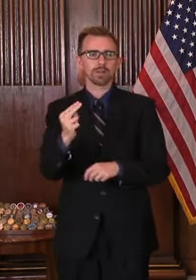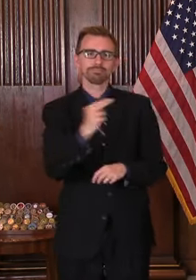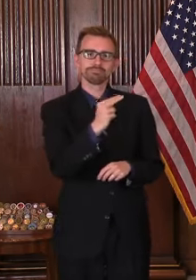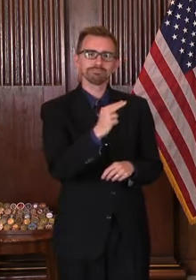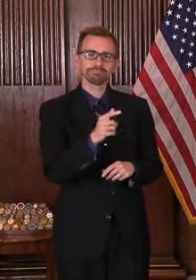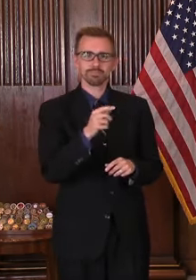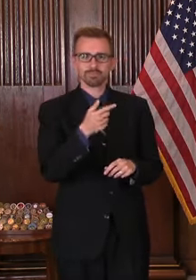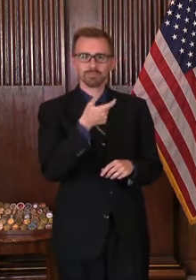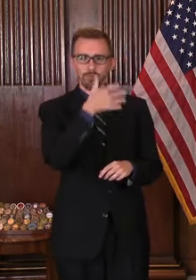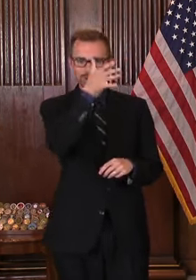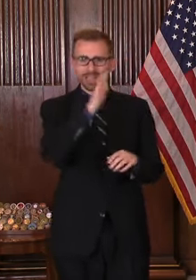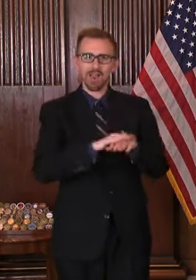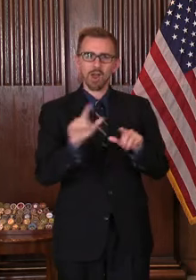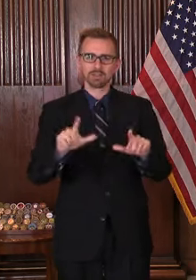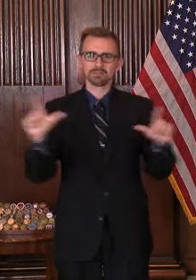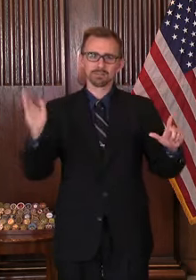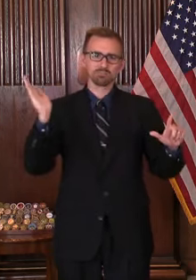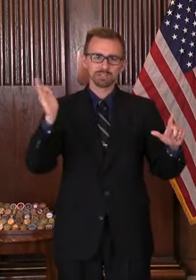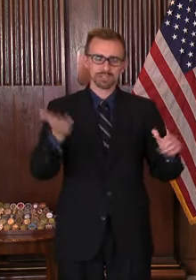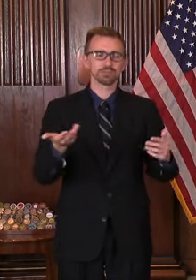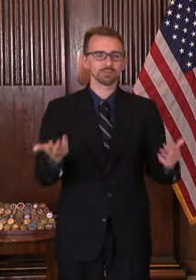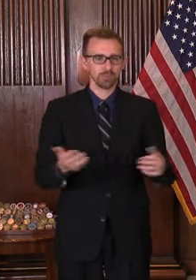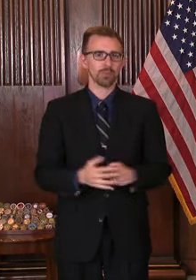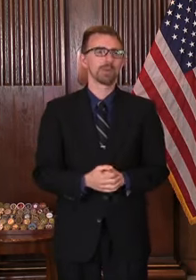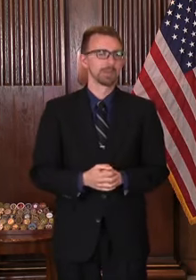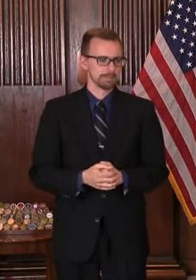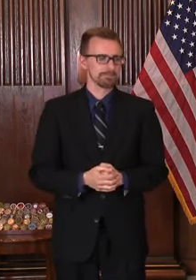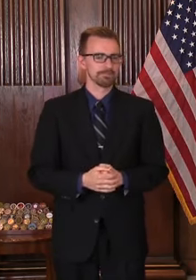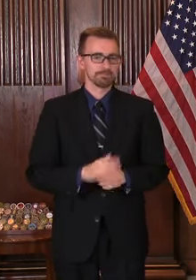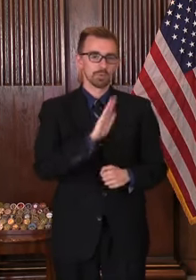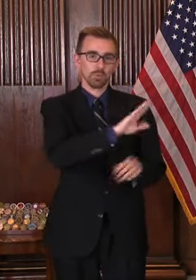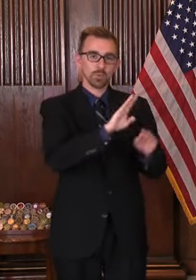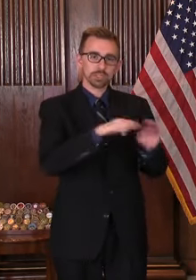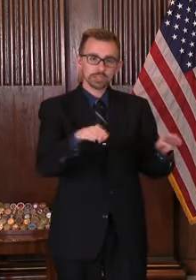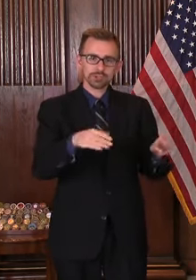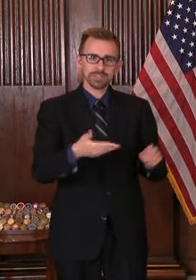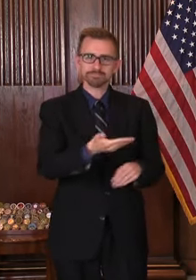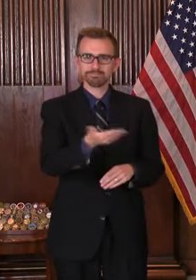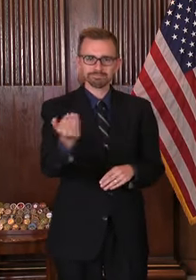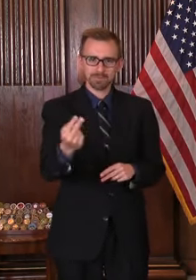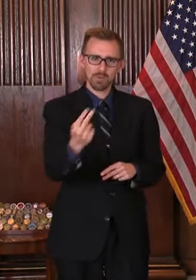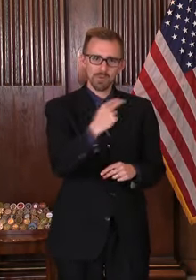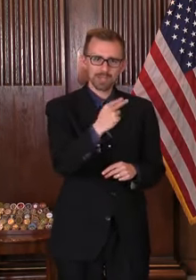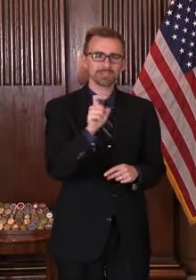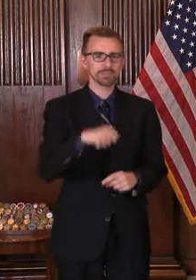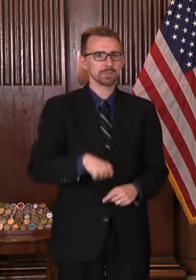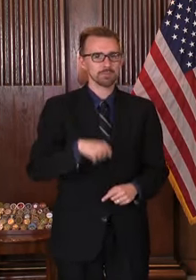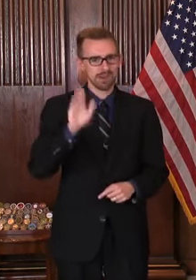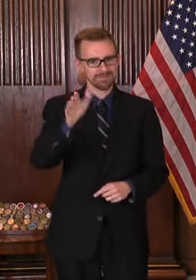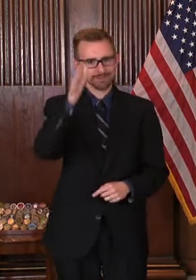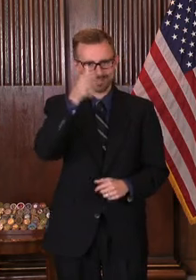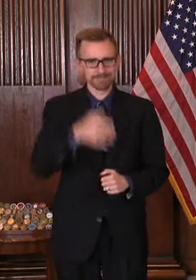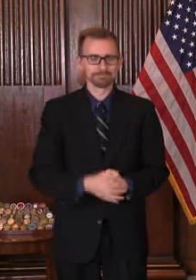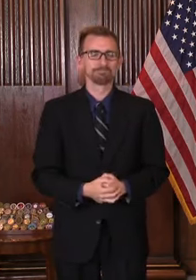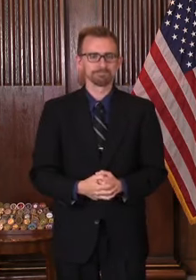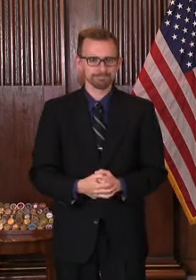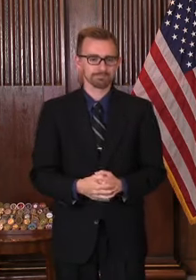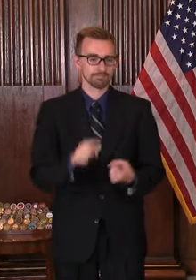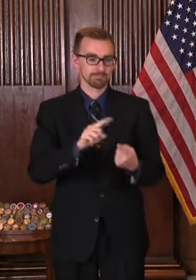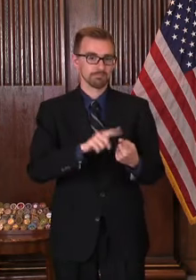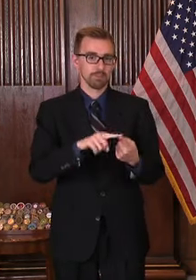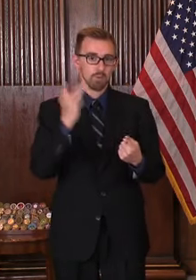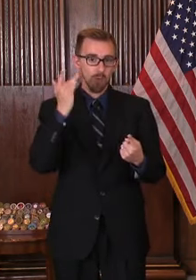here give his presentation today. So for you children of Dr. Trotman's at home, you should be very proud of your dad, one, for being up